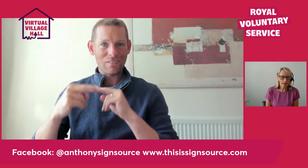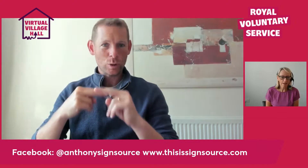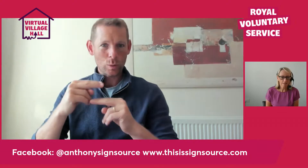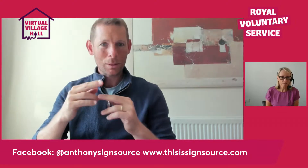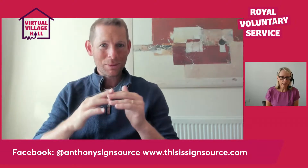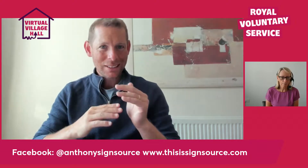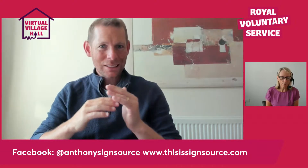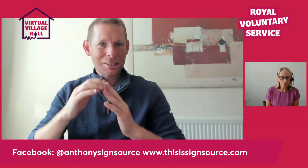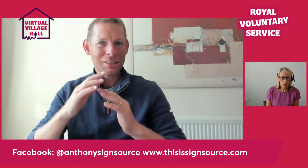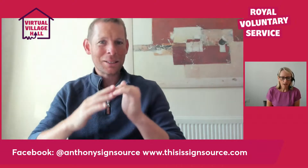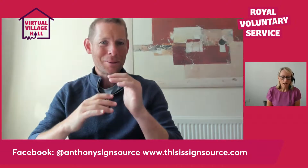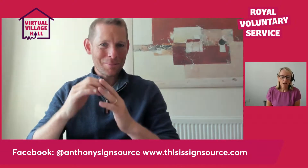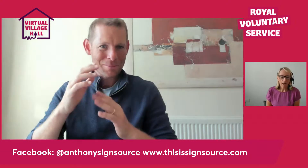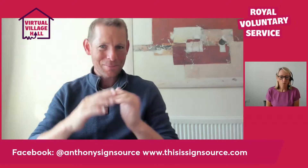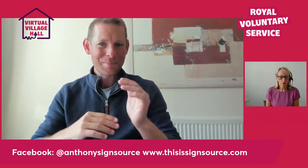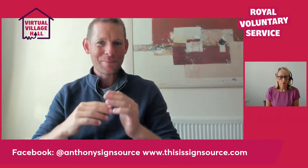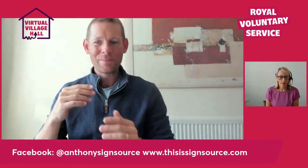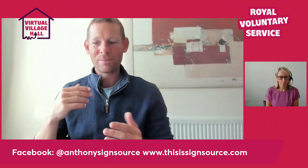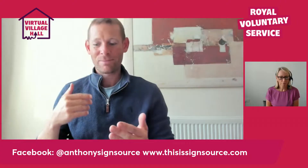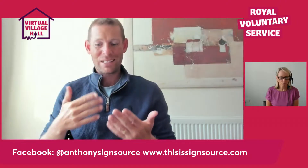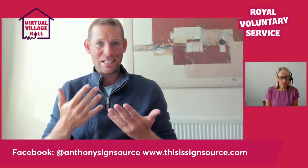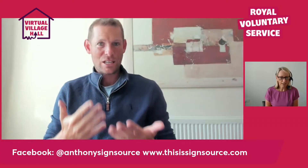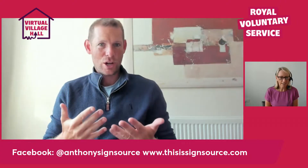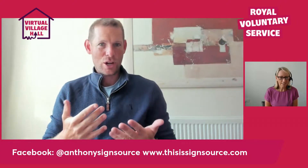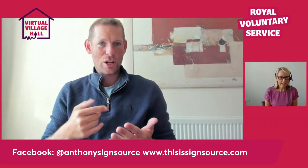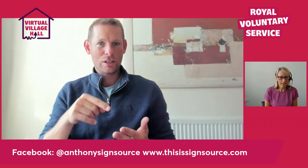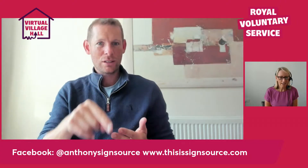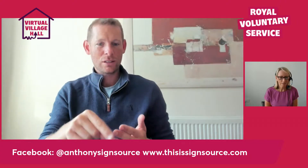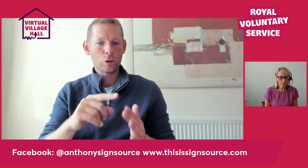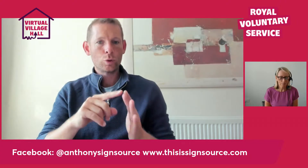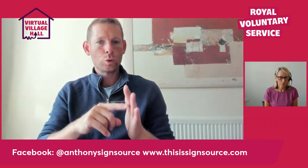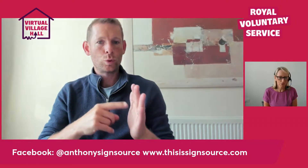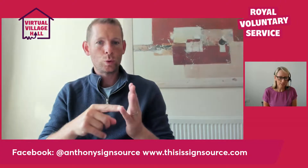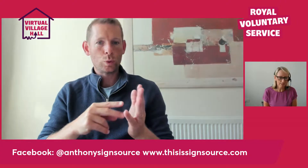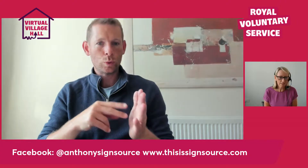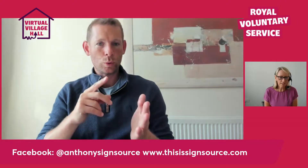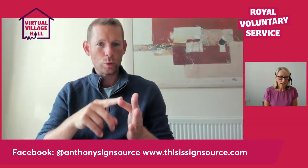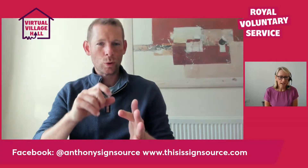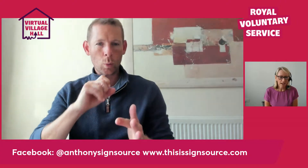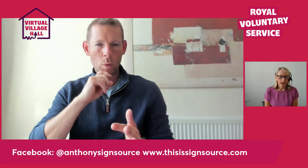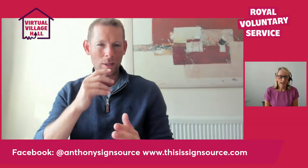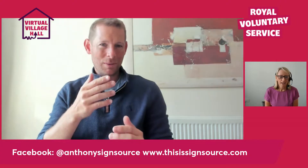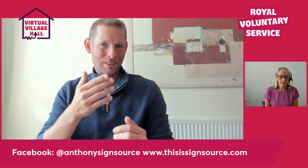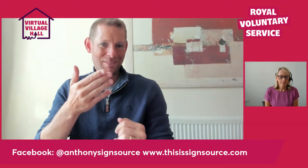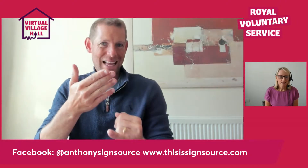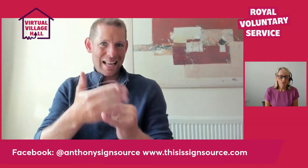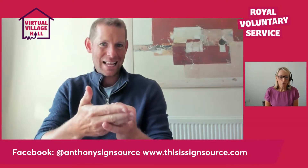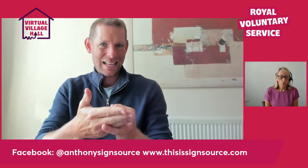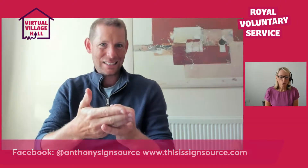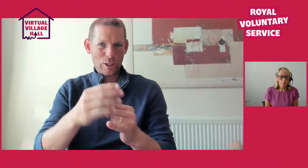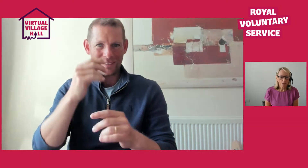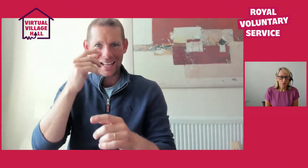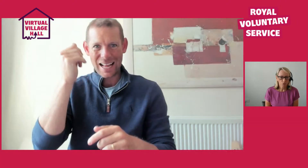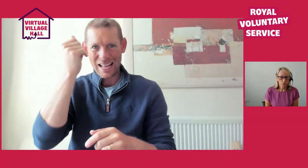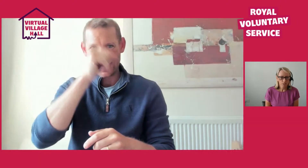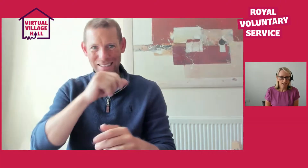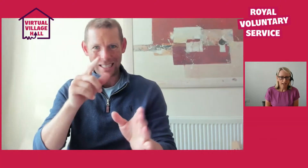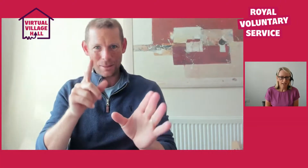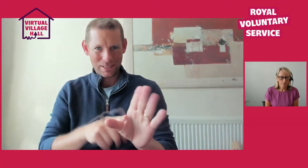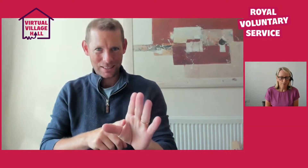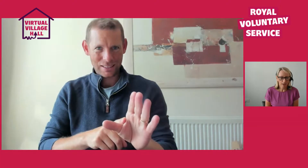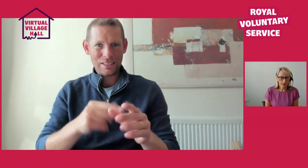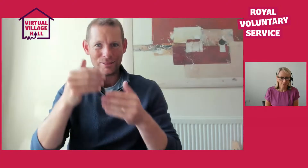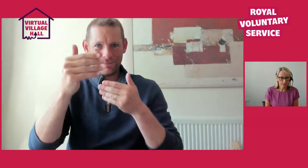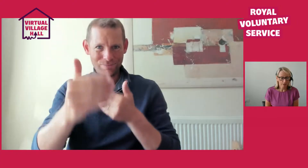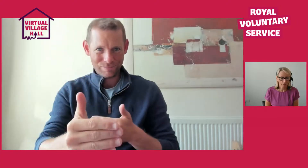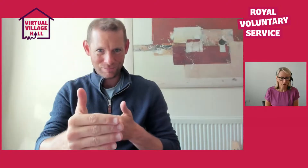So that began in September. We run every fortnight and build up your skills. And so coming towards the